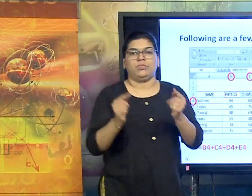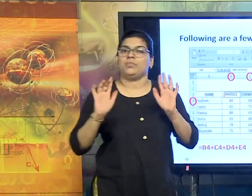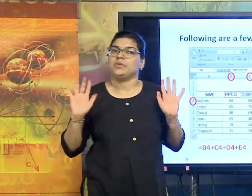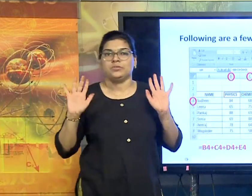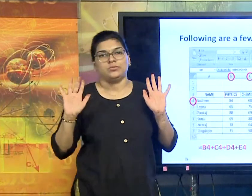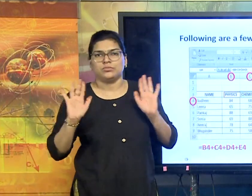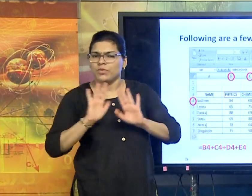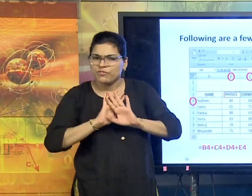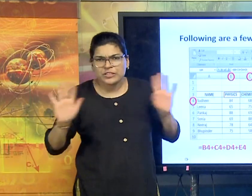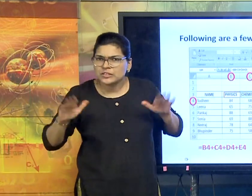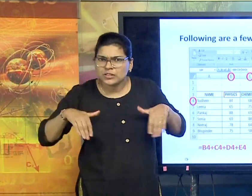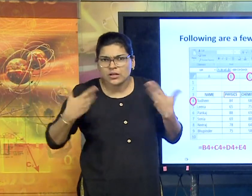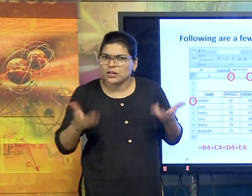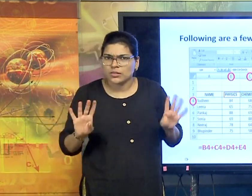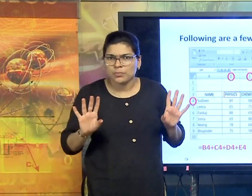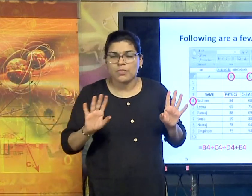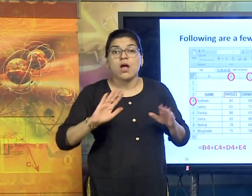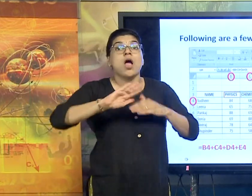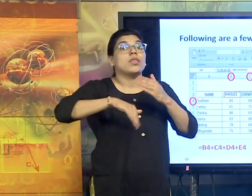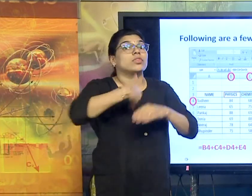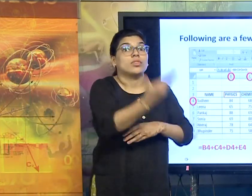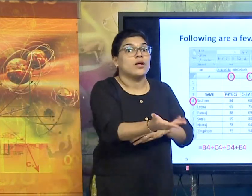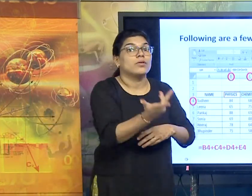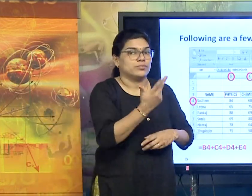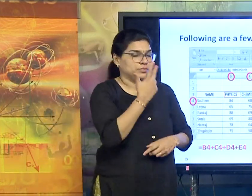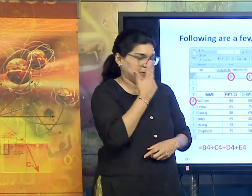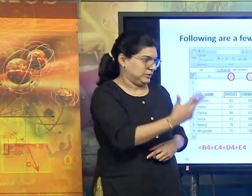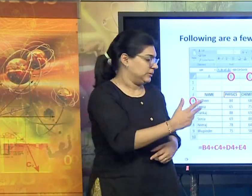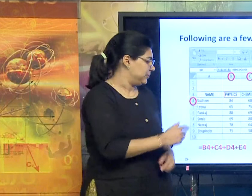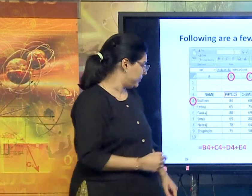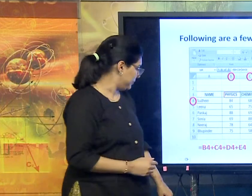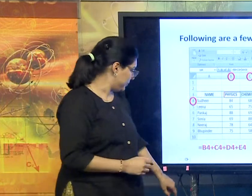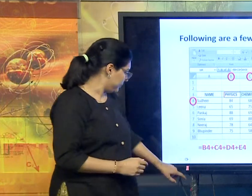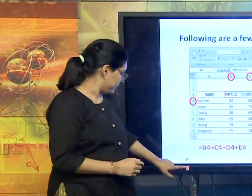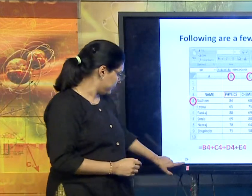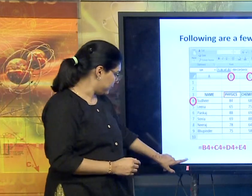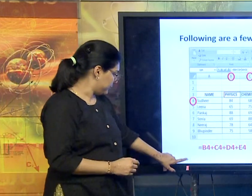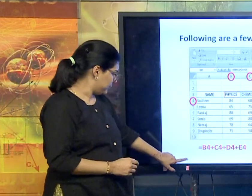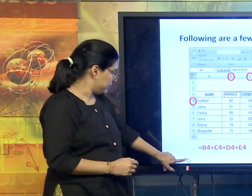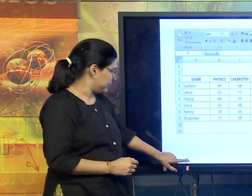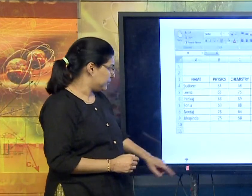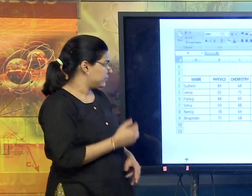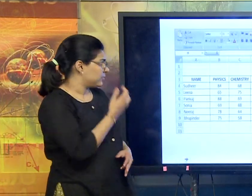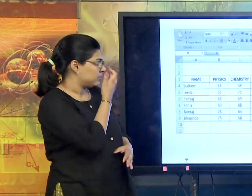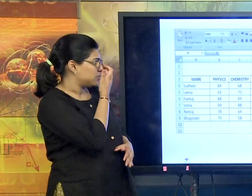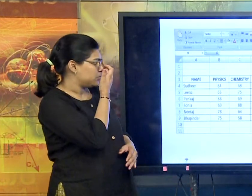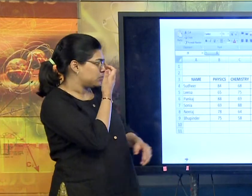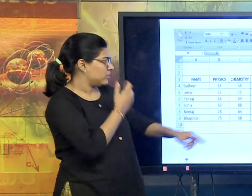will put that ratio mark. That is must. And after putting this formula,